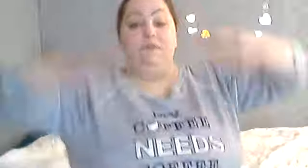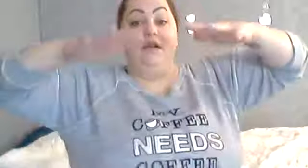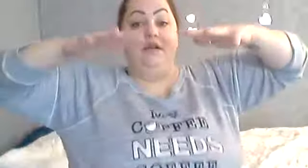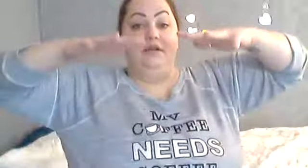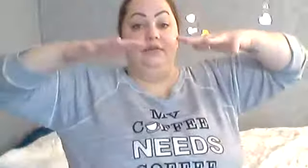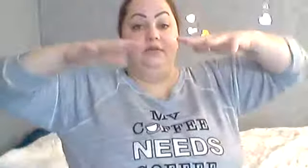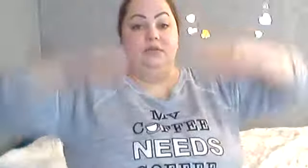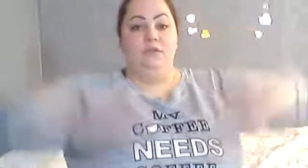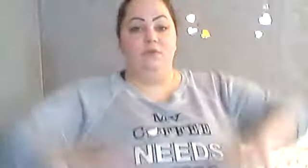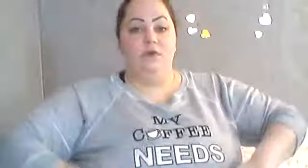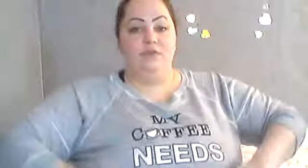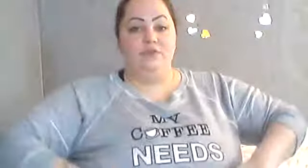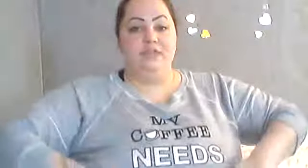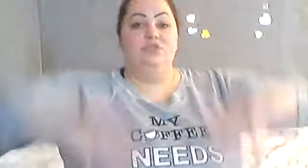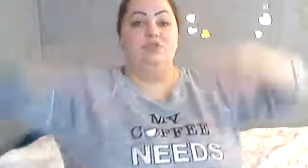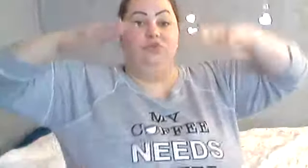Flood. Like the water's rising.